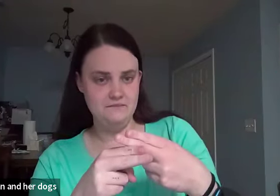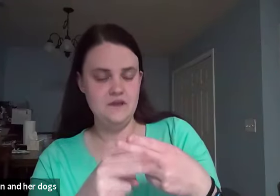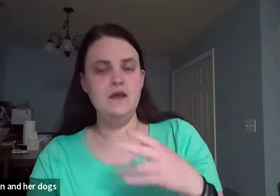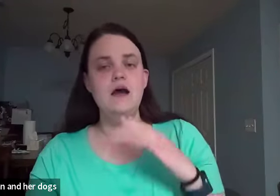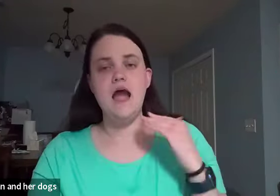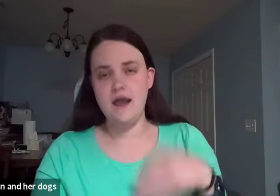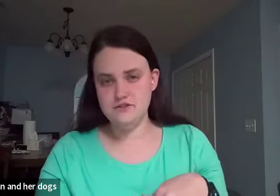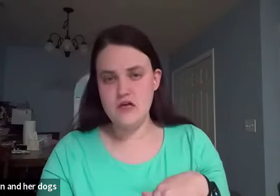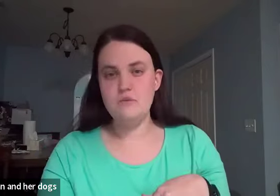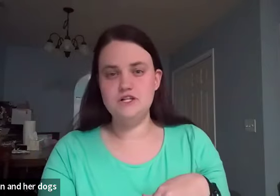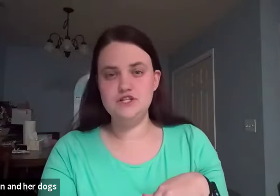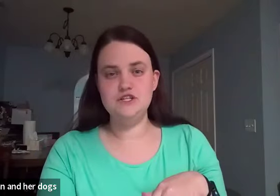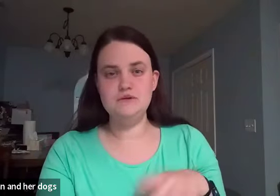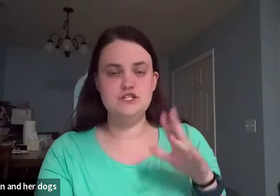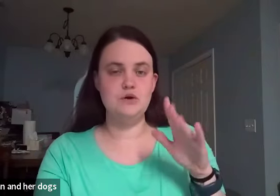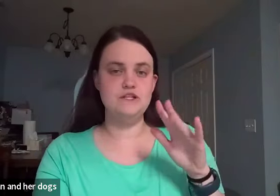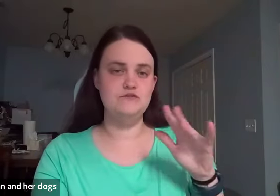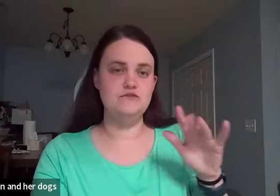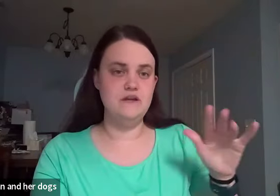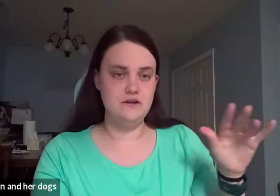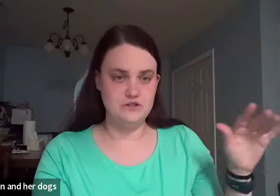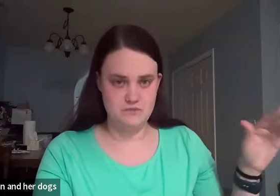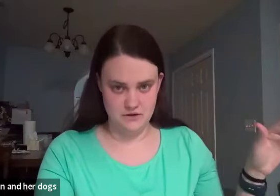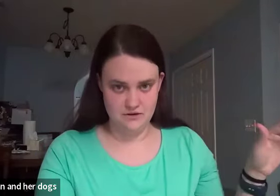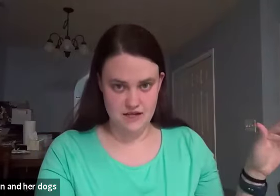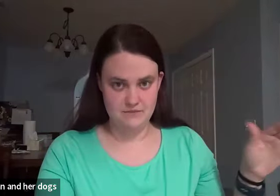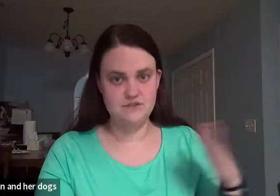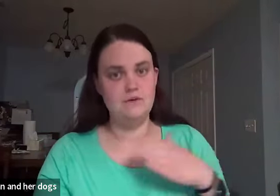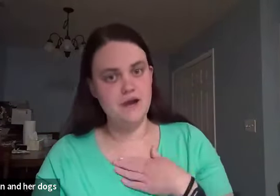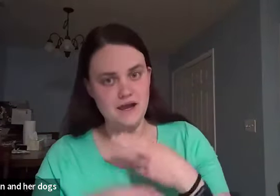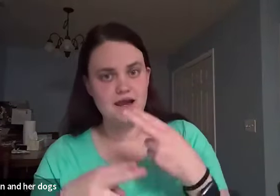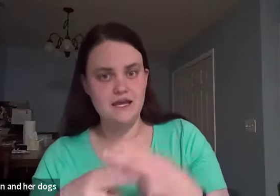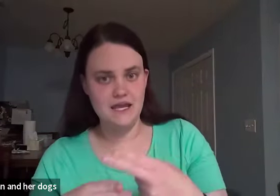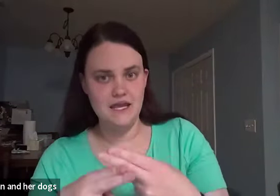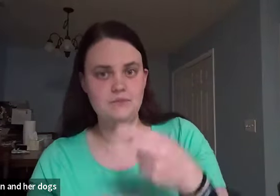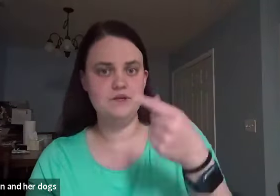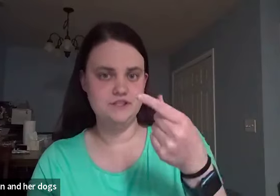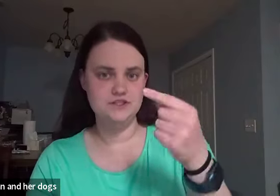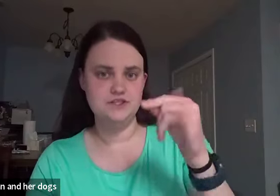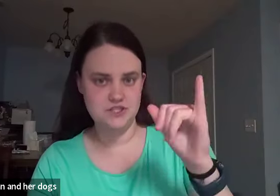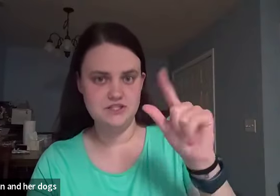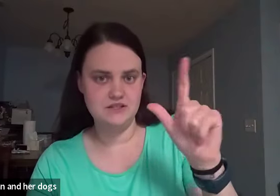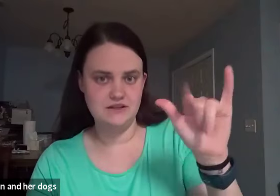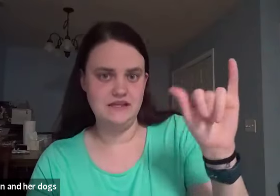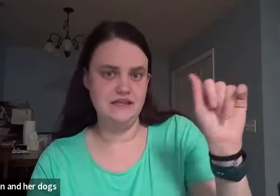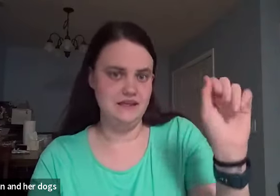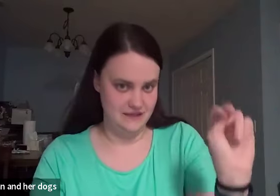Okay. After that, what you do is you're going to finger spell your name. So my name,